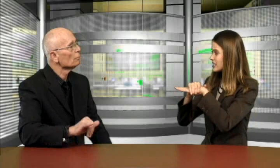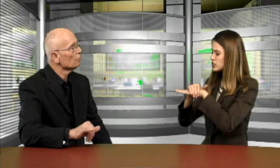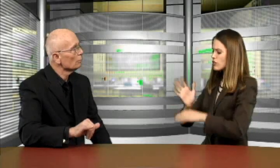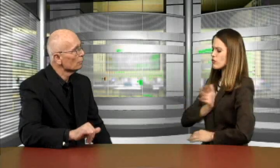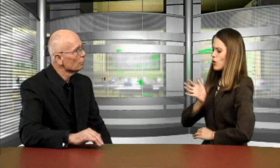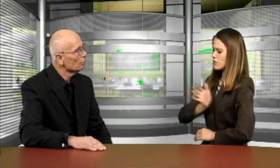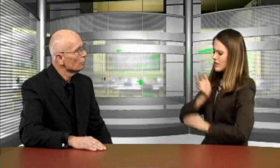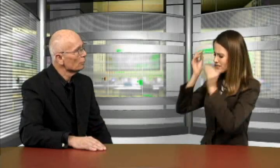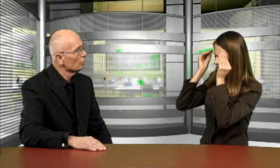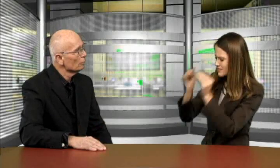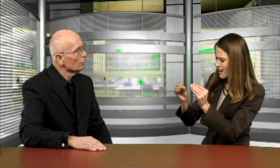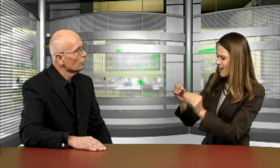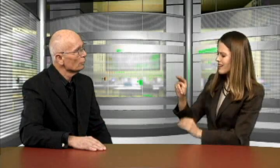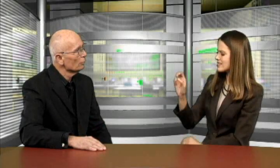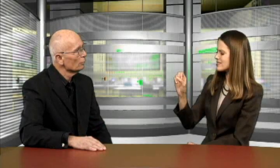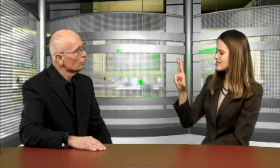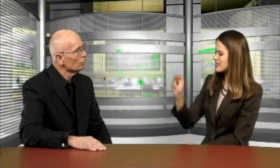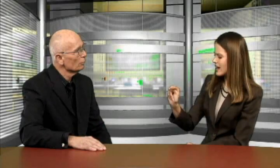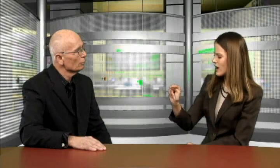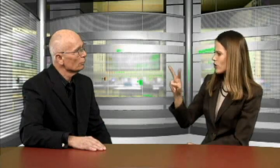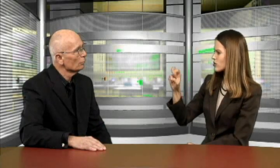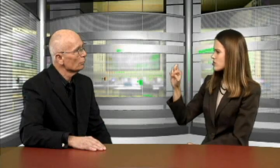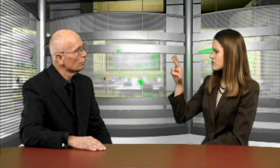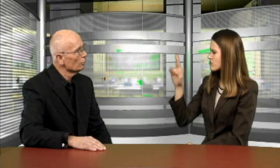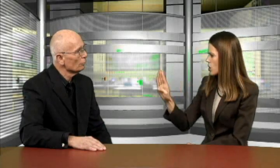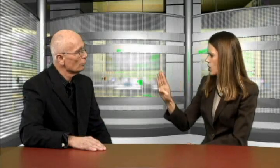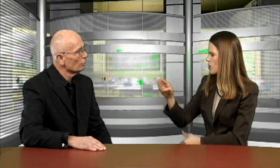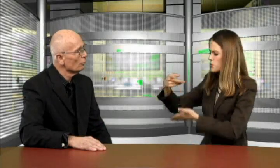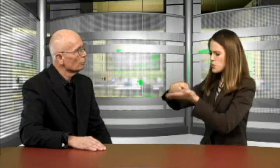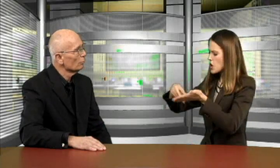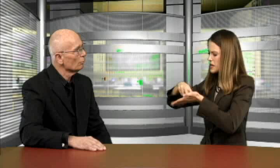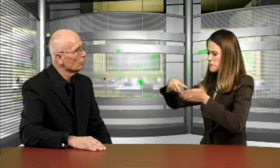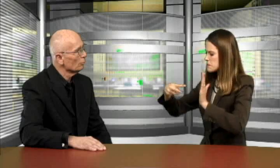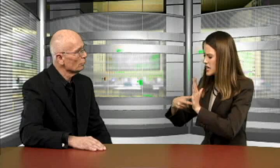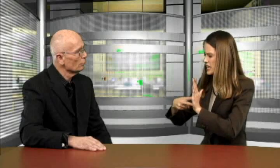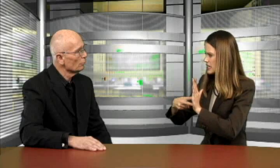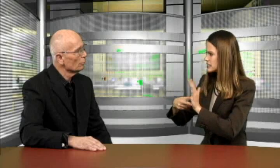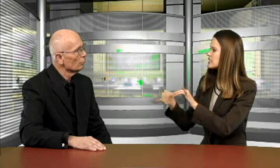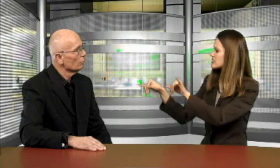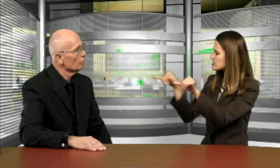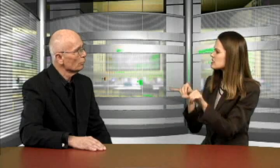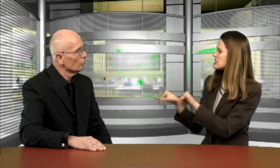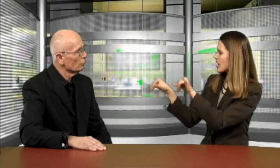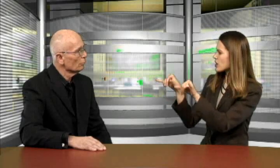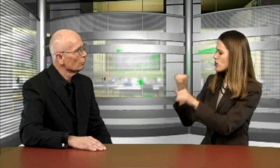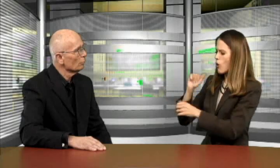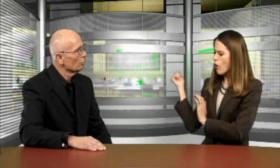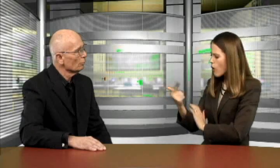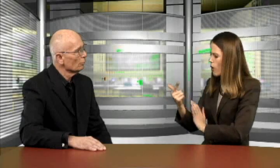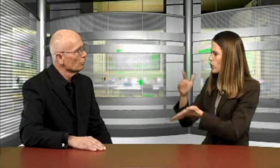what those mean. In English, they're taught what a noun is or what a verb is, but what does that